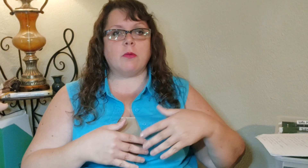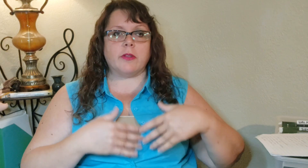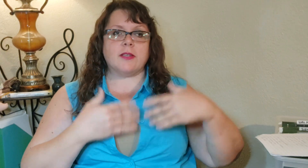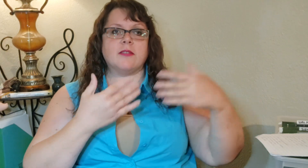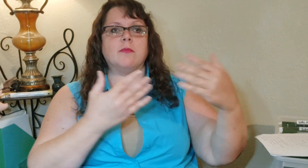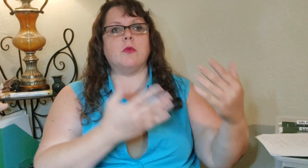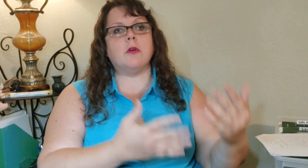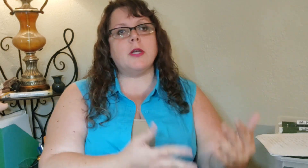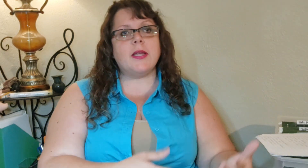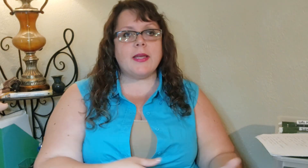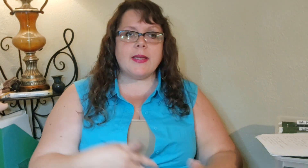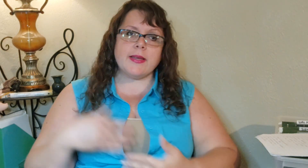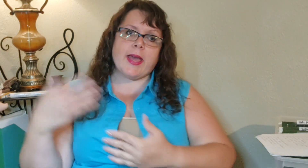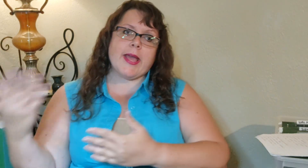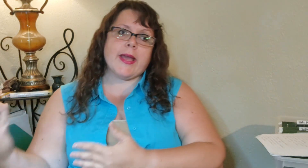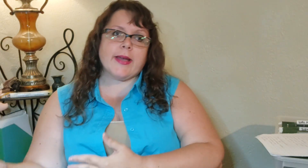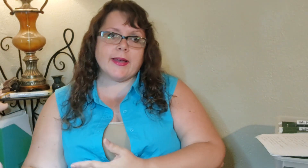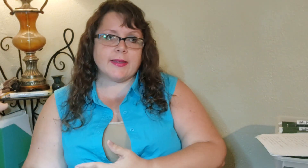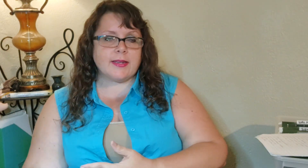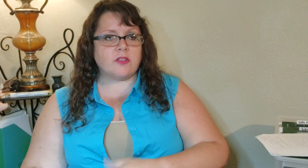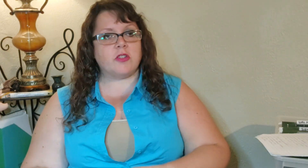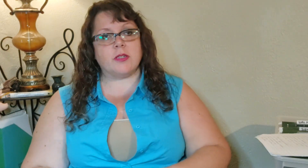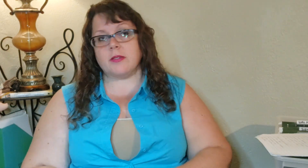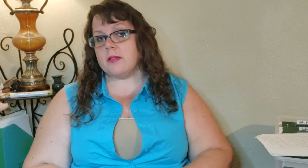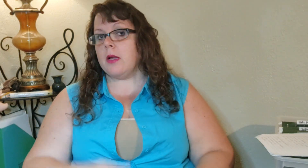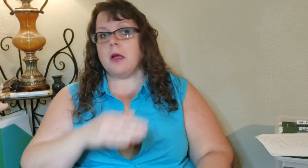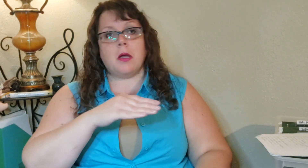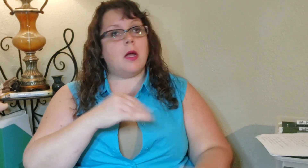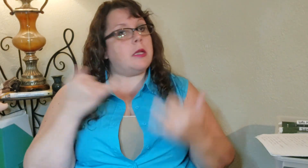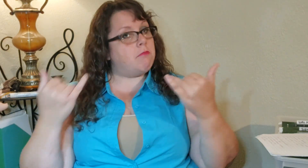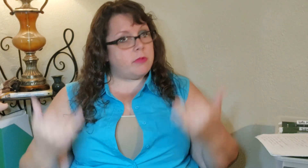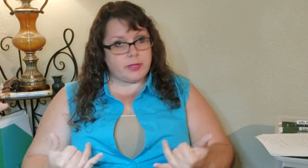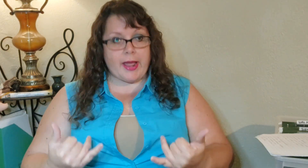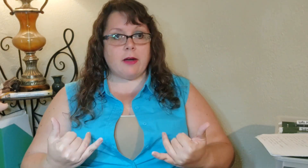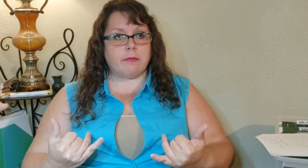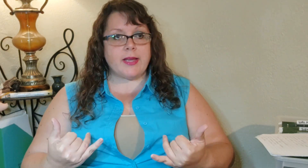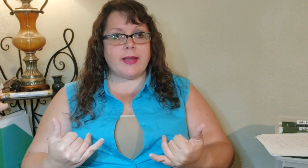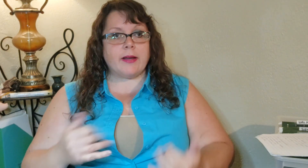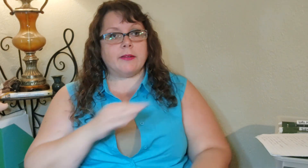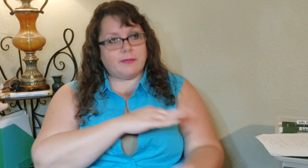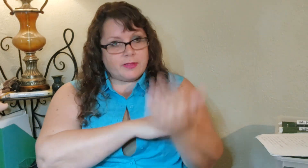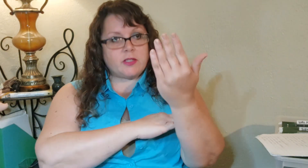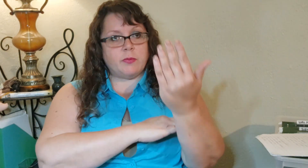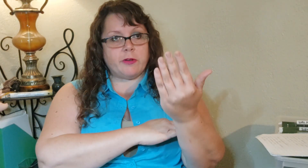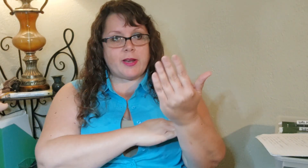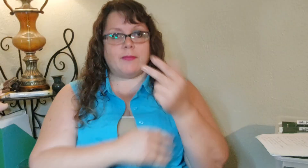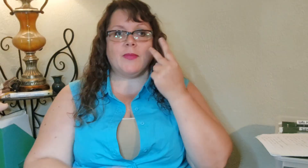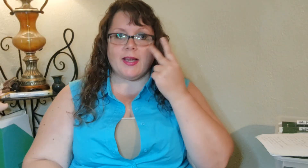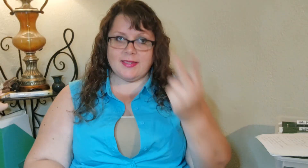well, this morning, and it's just now, right now, this morning, I